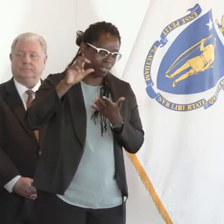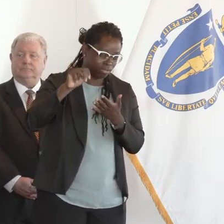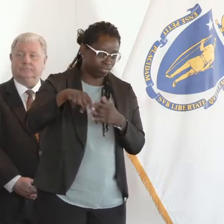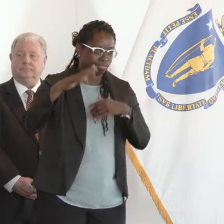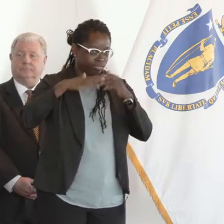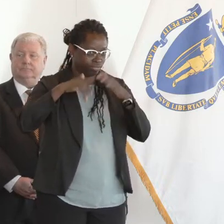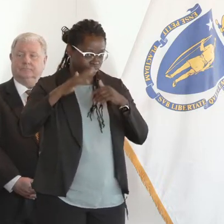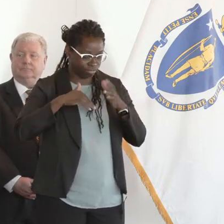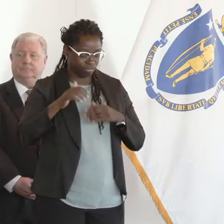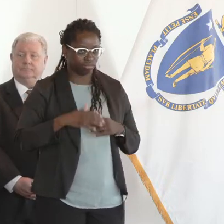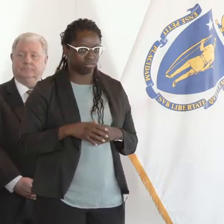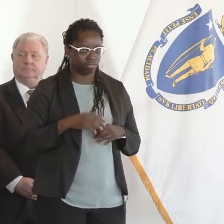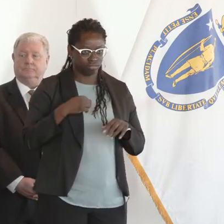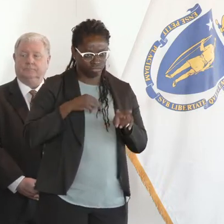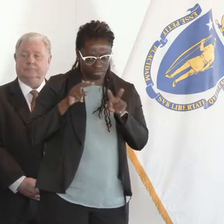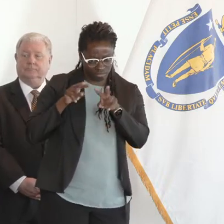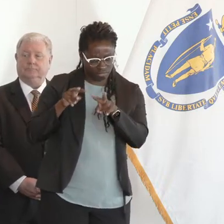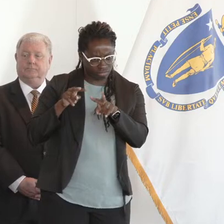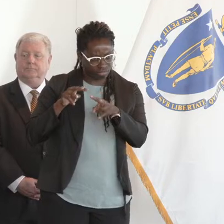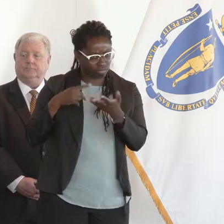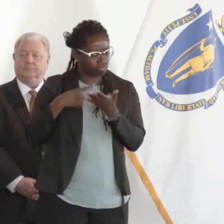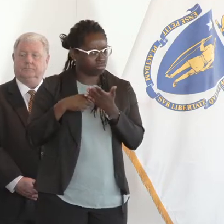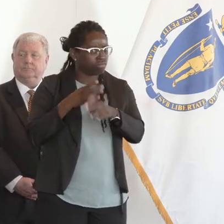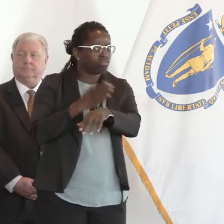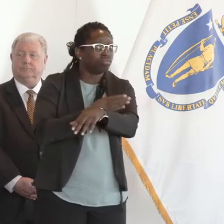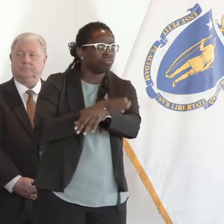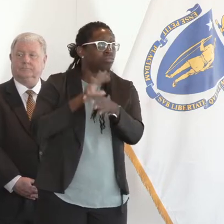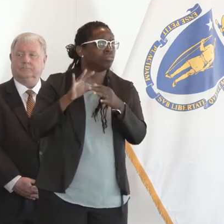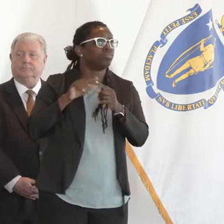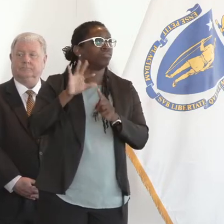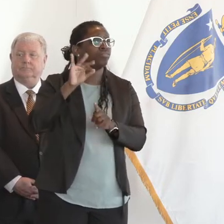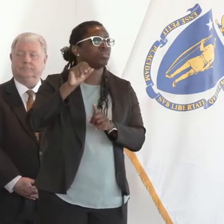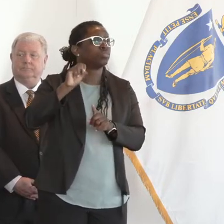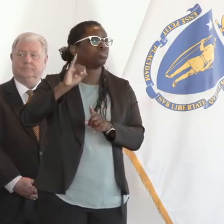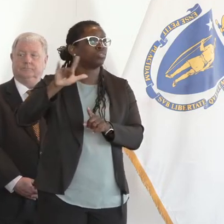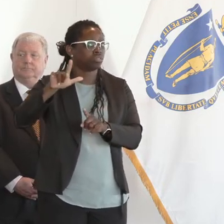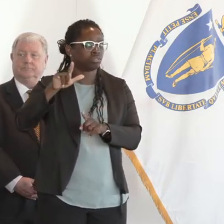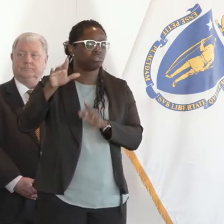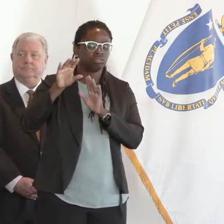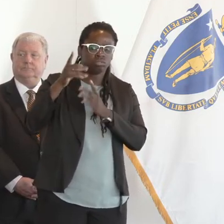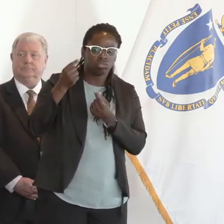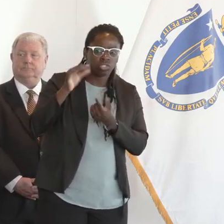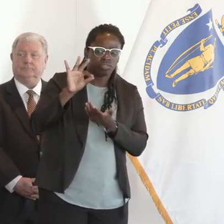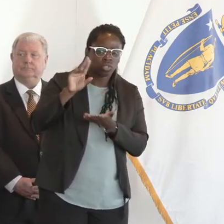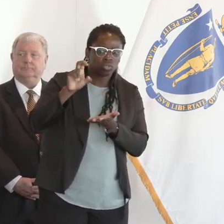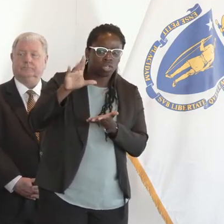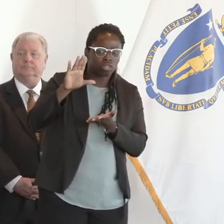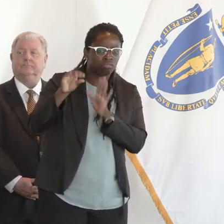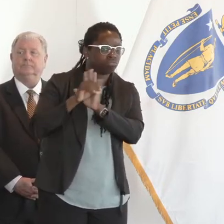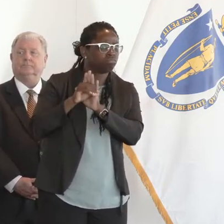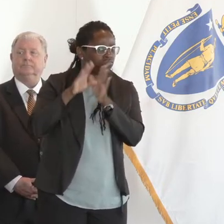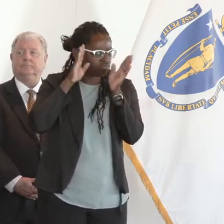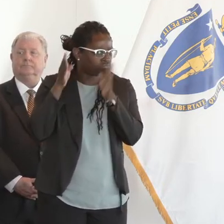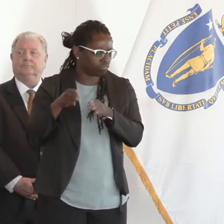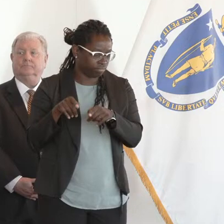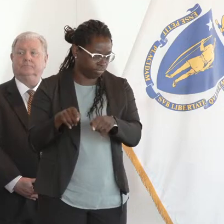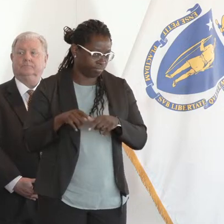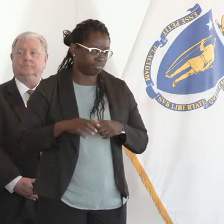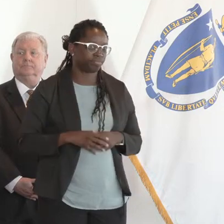renovations to be fossil fuel-free. We're also working on green energy retrofit pilot programs for those